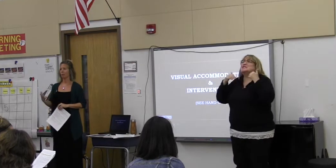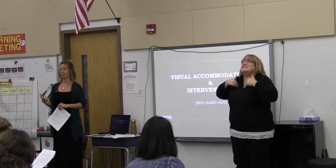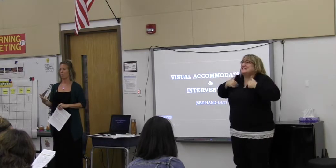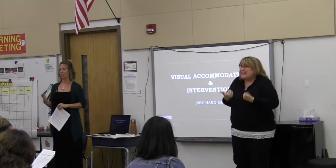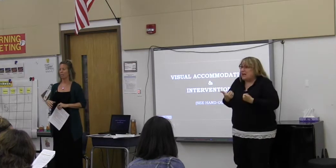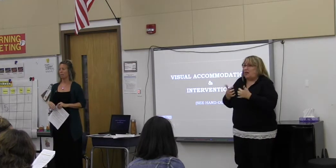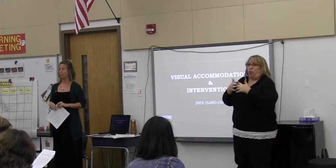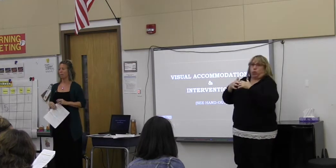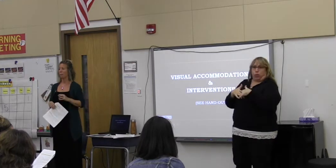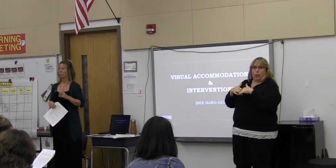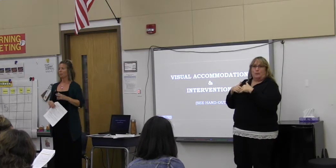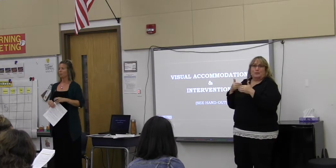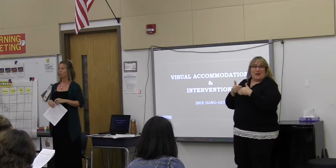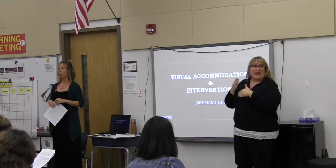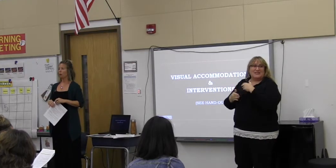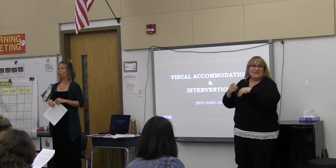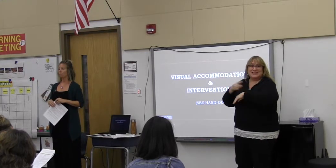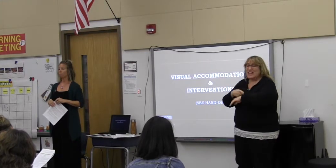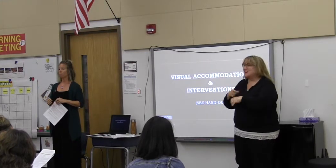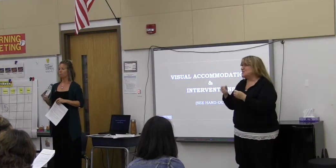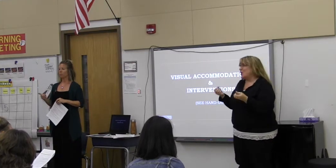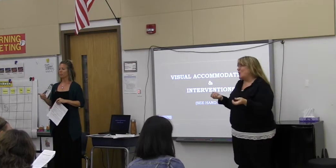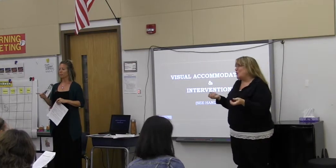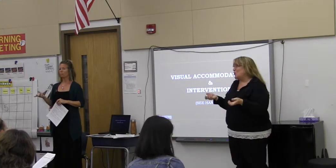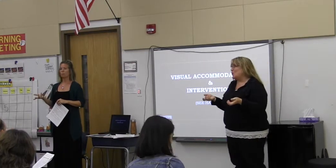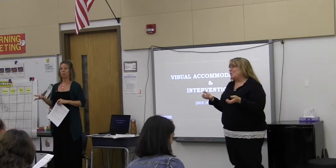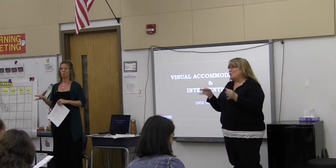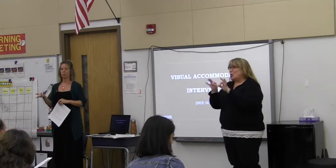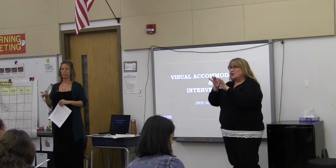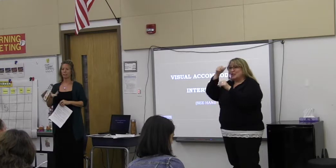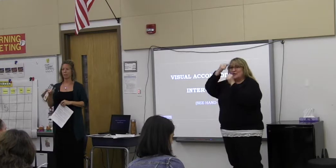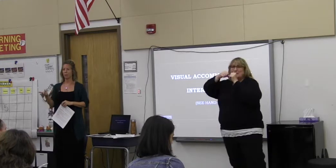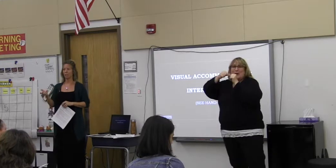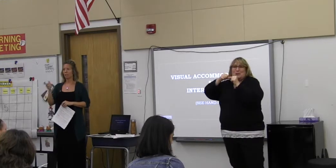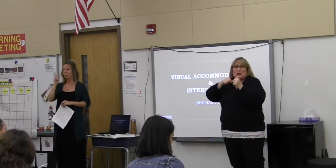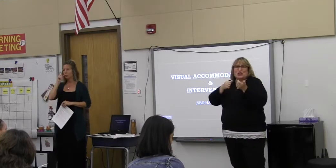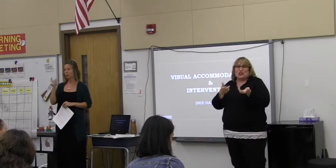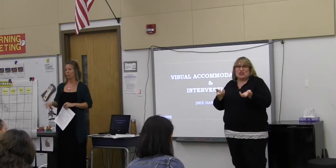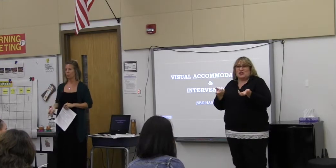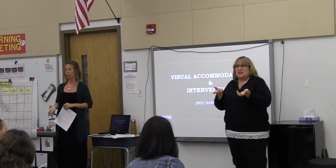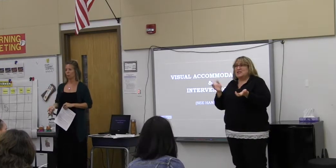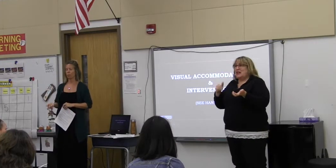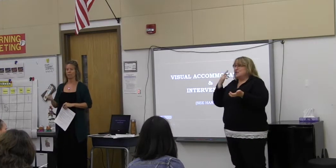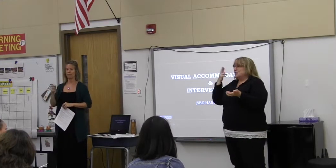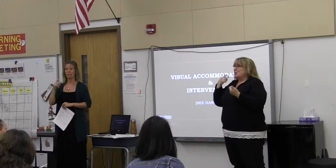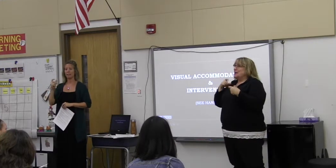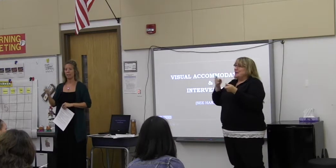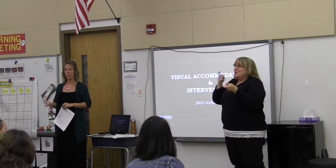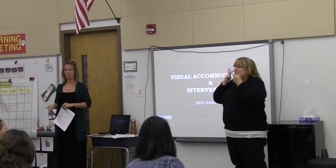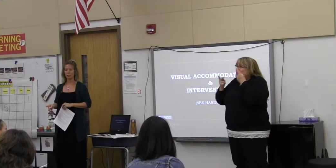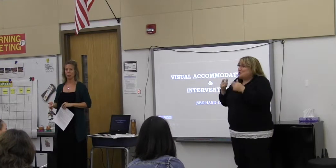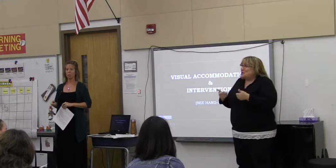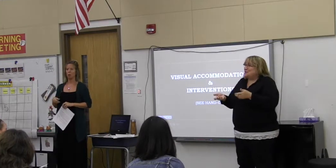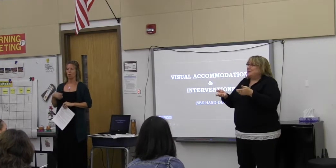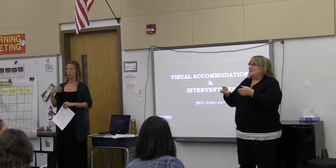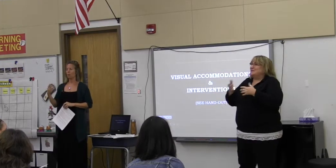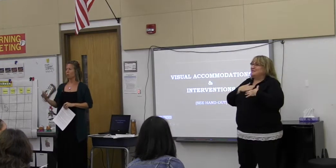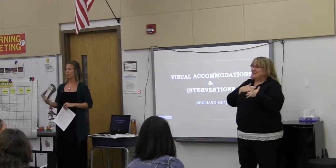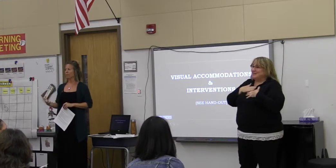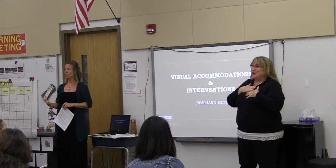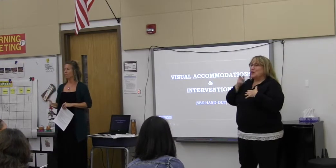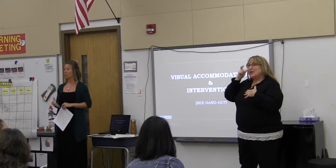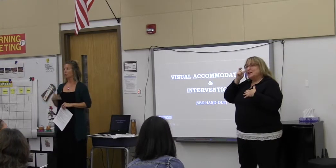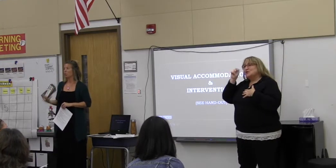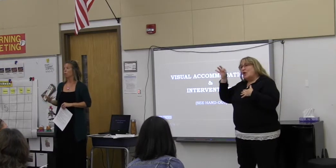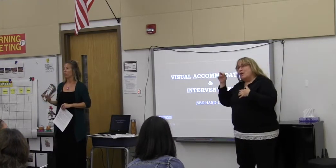to be exhausted by the end of the day. So just be mindful. That's another reason that we do give them visual breaks and take their glasses off, or